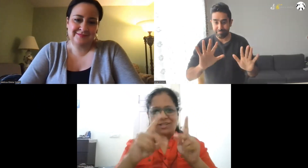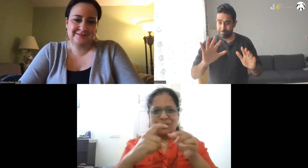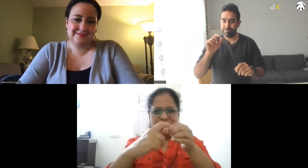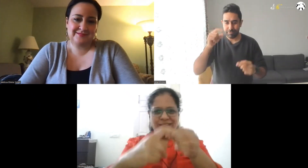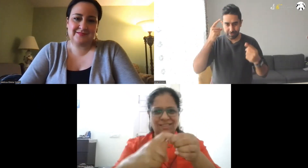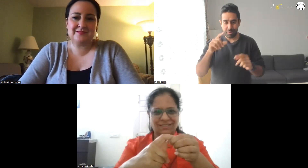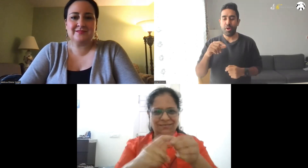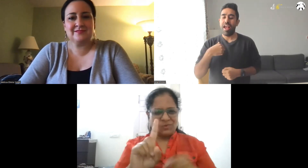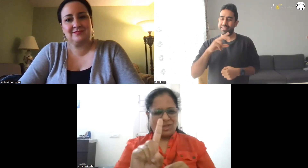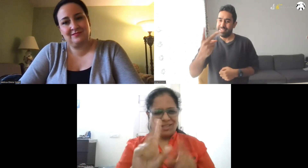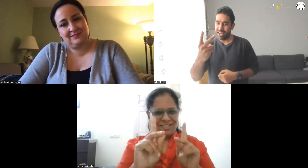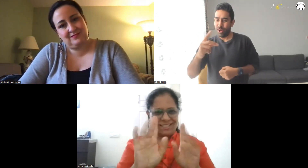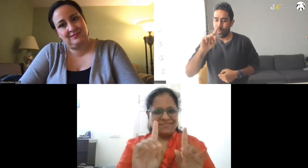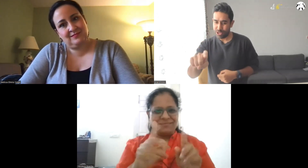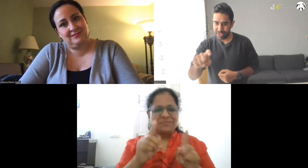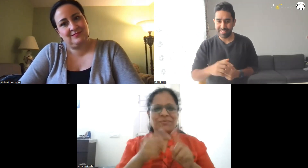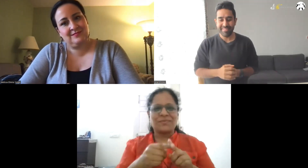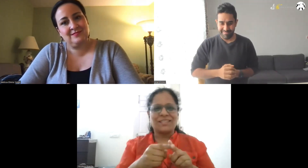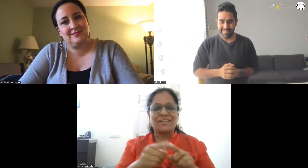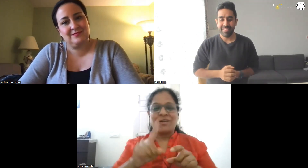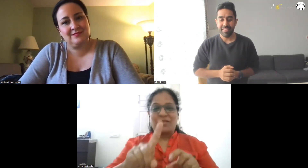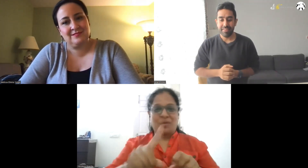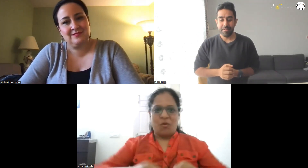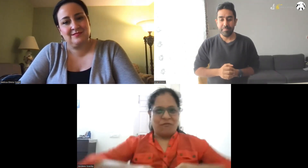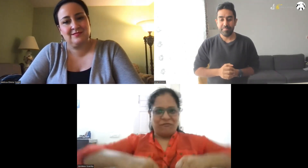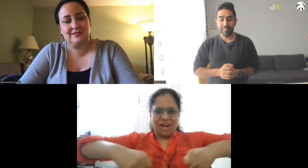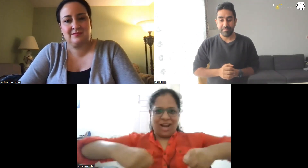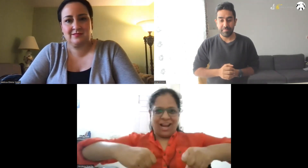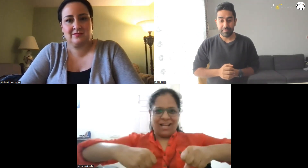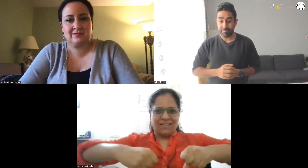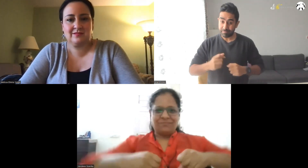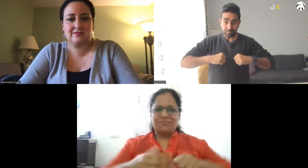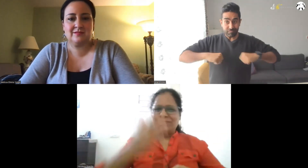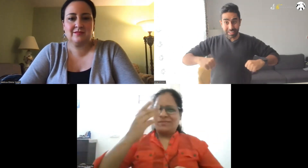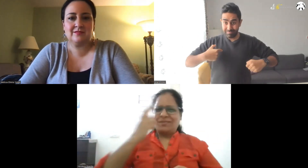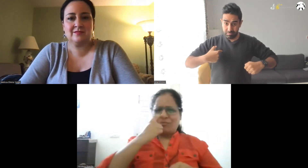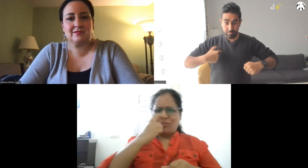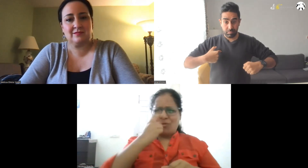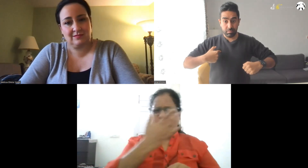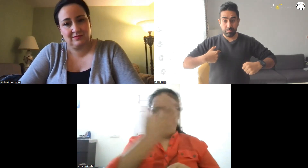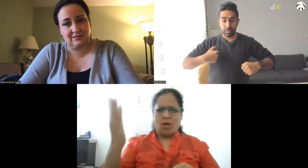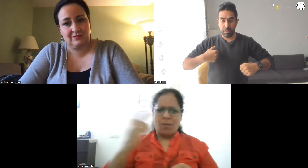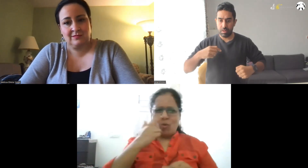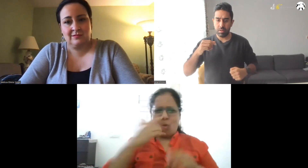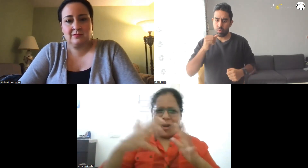being this. Okay. So, one more thing.